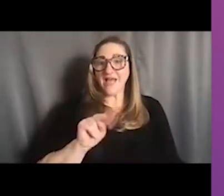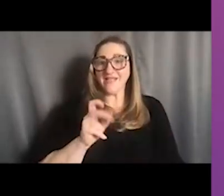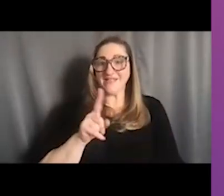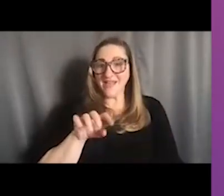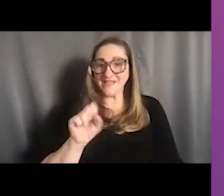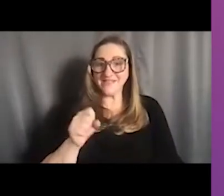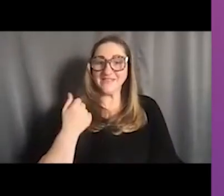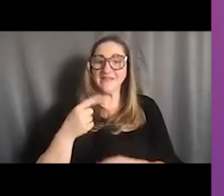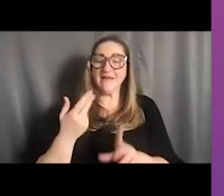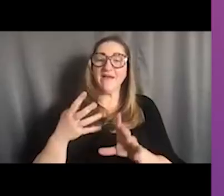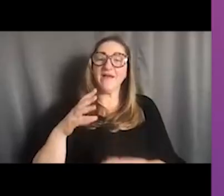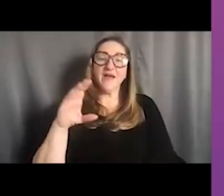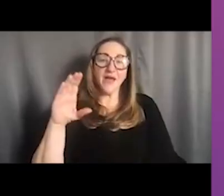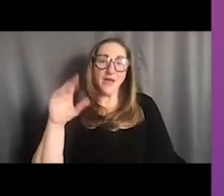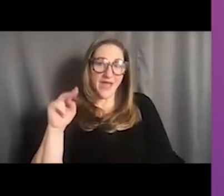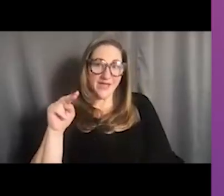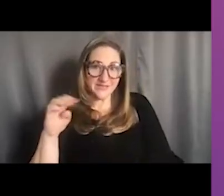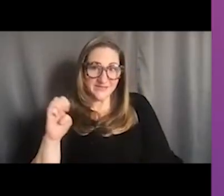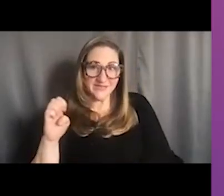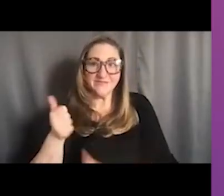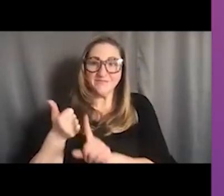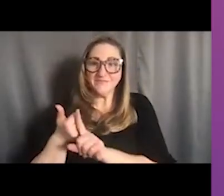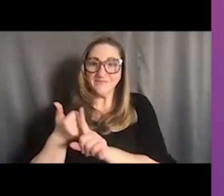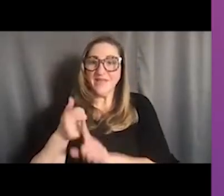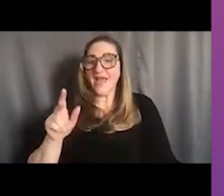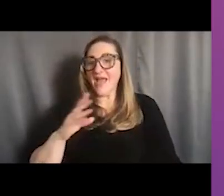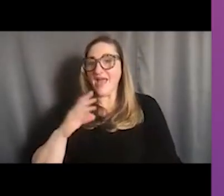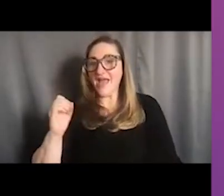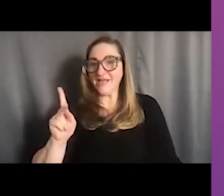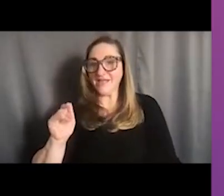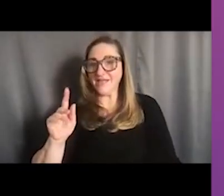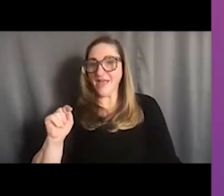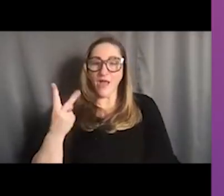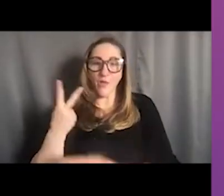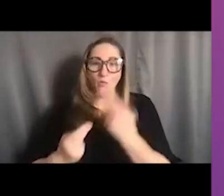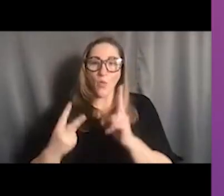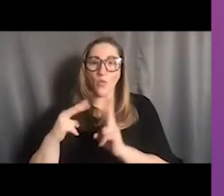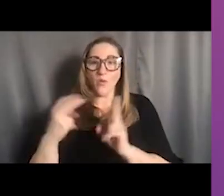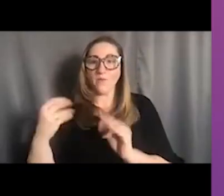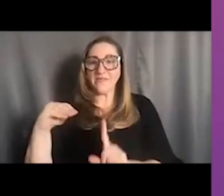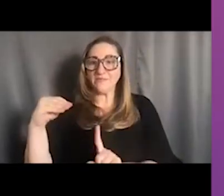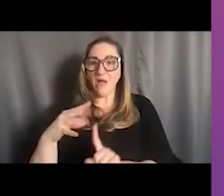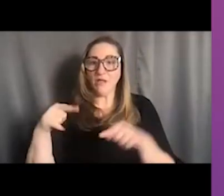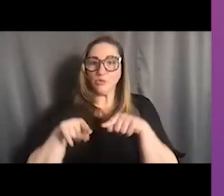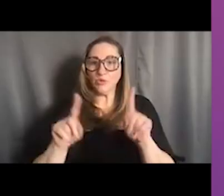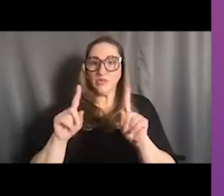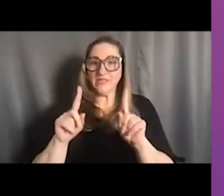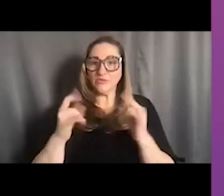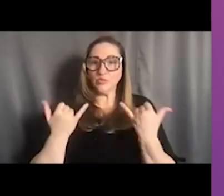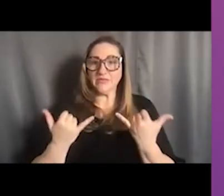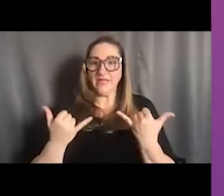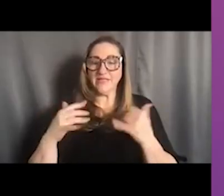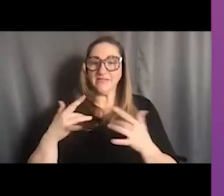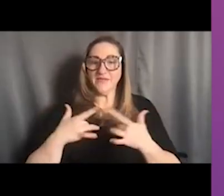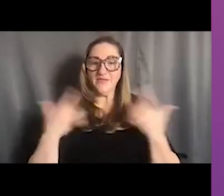Candice, and they will be spotlit for you throughout today's event. Our captioner is Francisco from the Viscardi Center. So you can use the CC